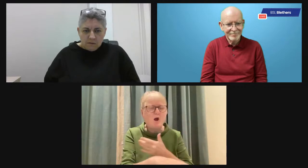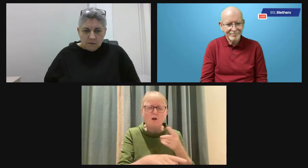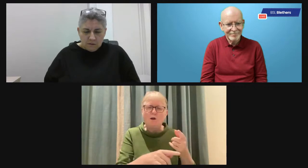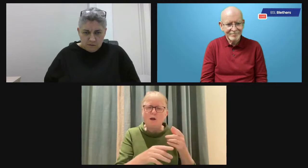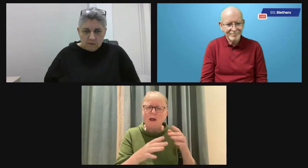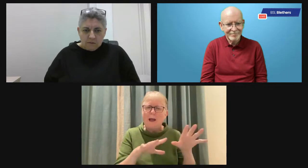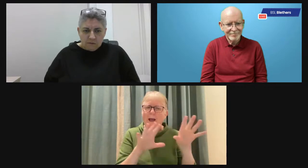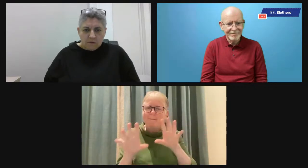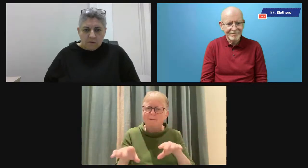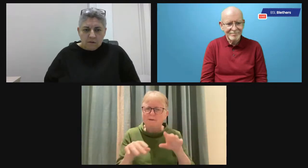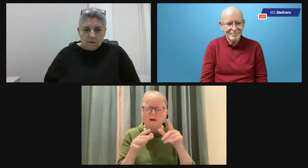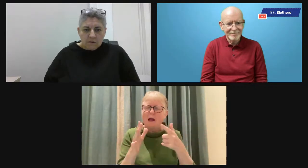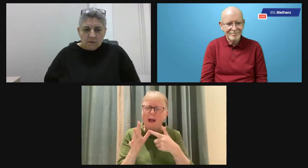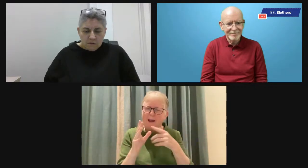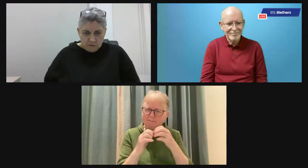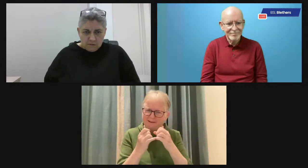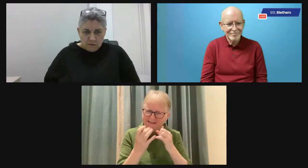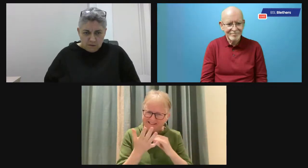ABSLTA,